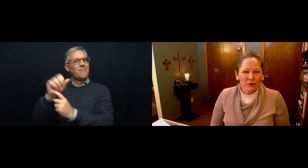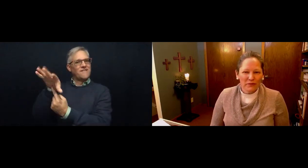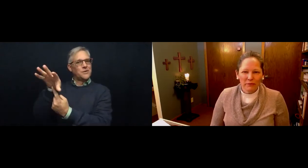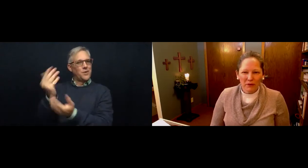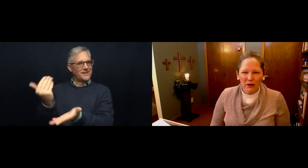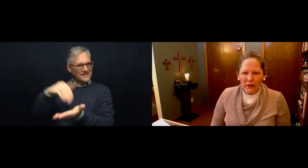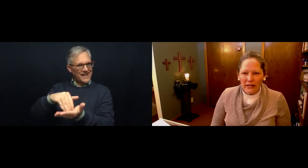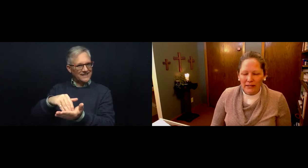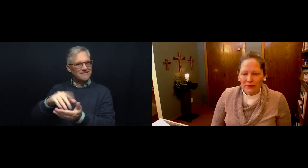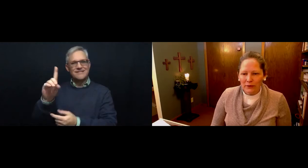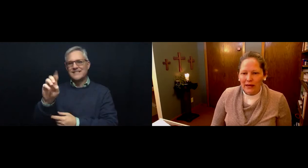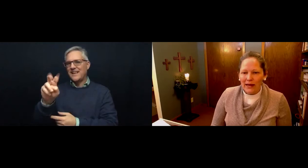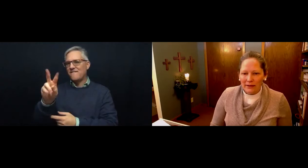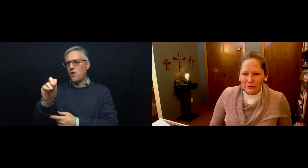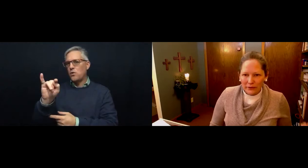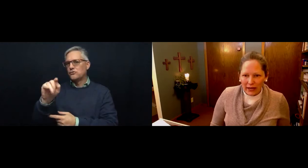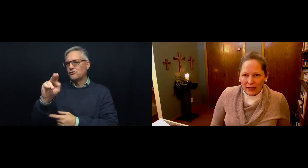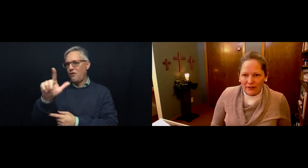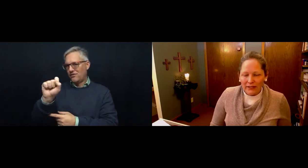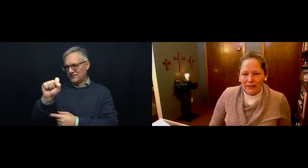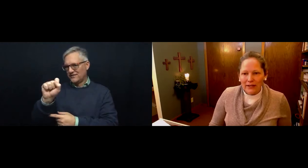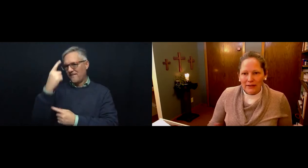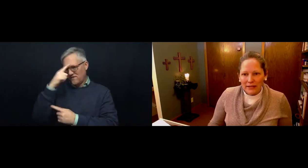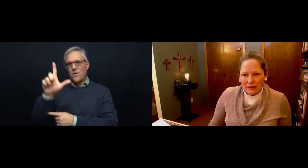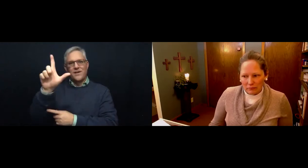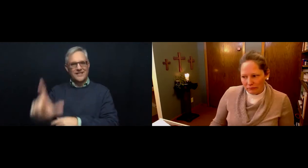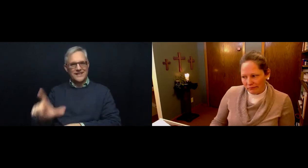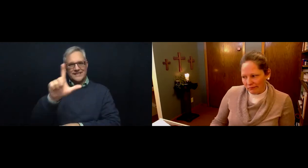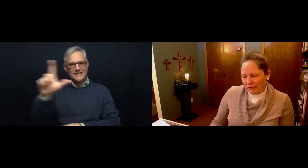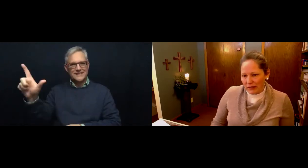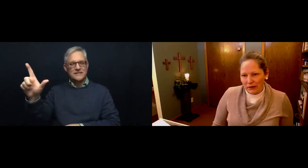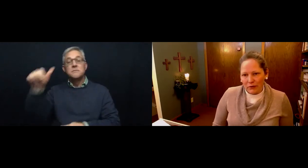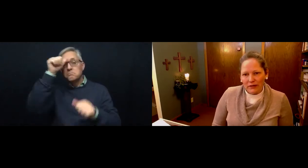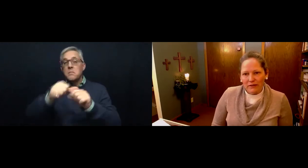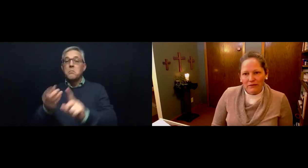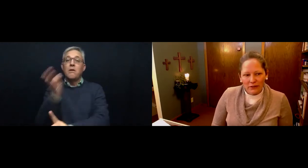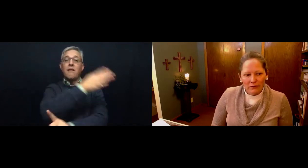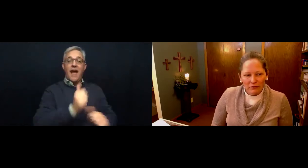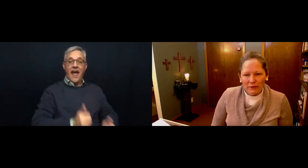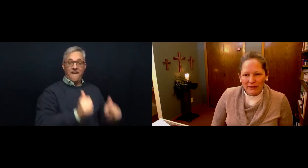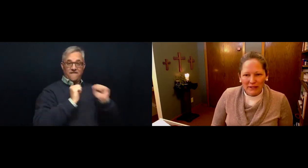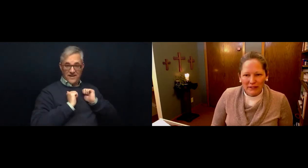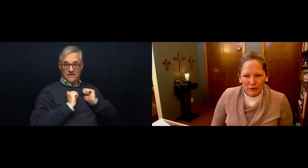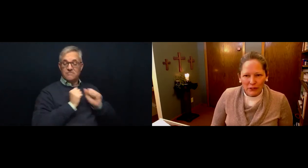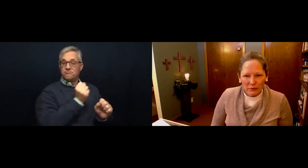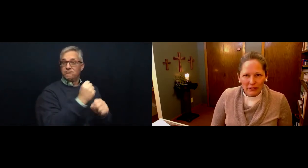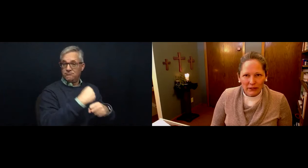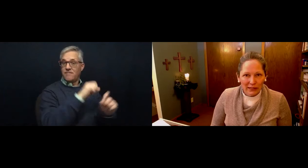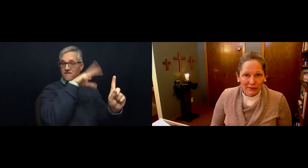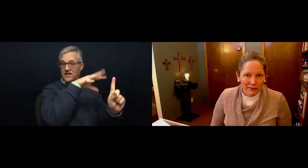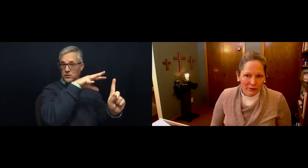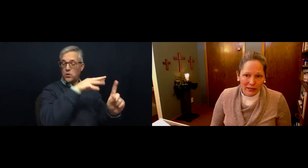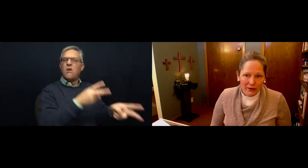So the two of them created this one. During Advent, they created a video from a devotional